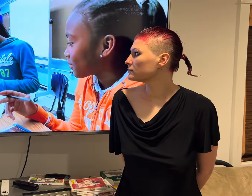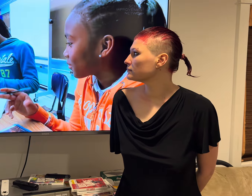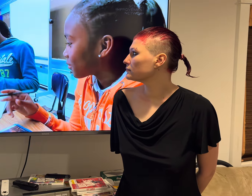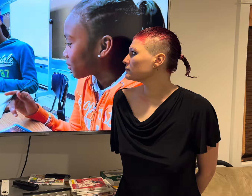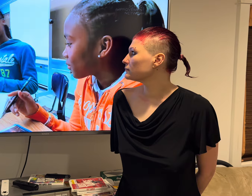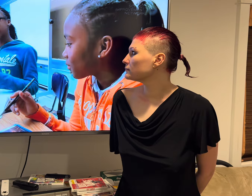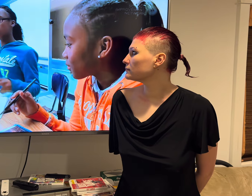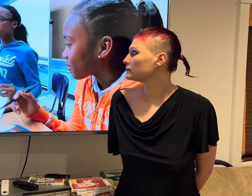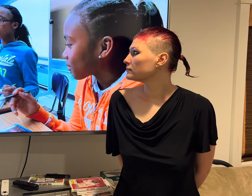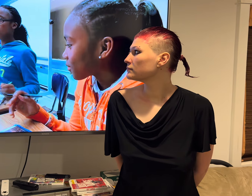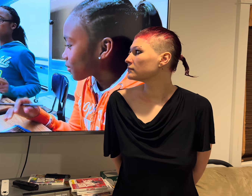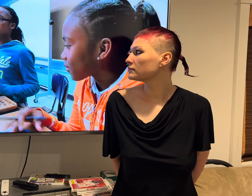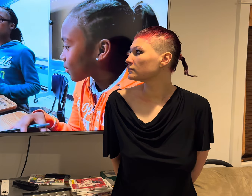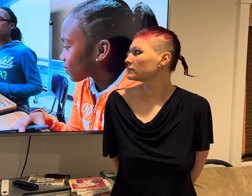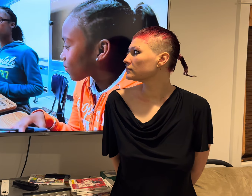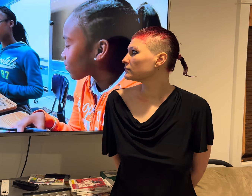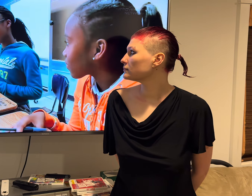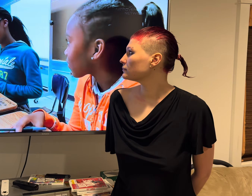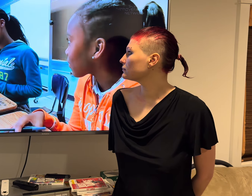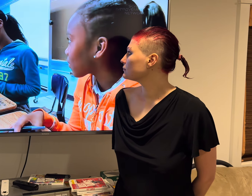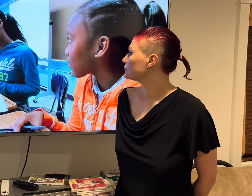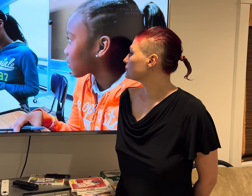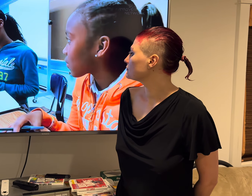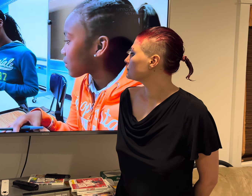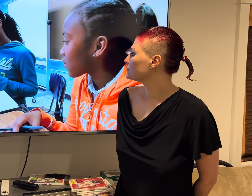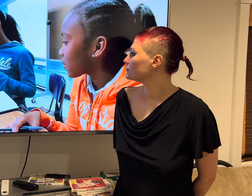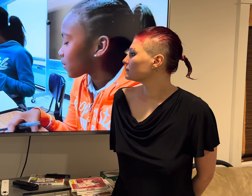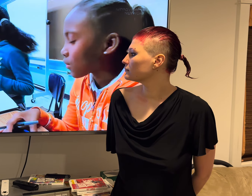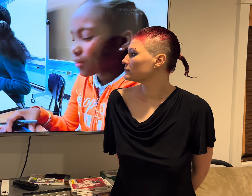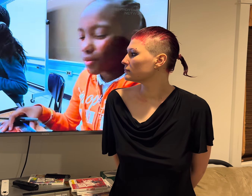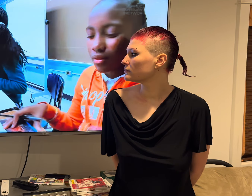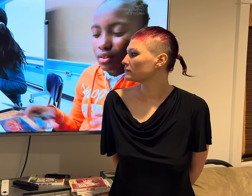I think it's one card. It's not a secret.